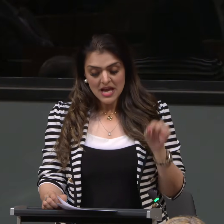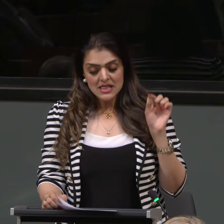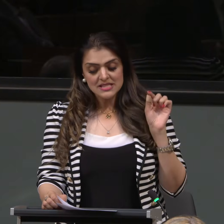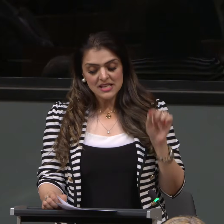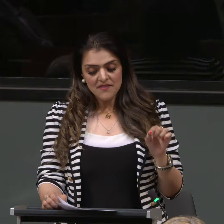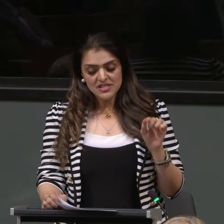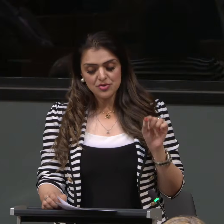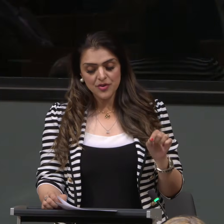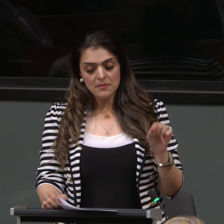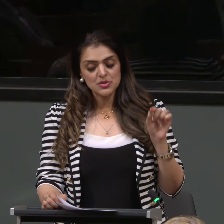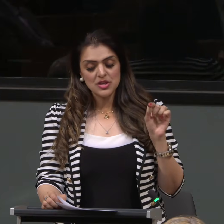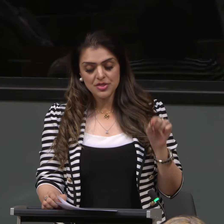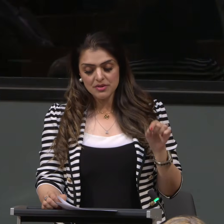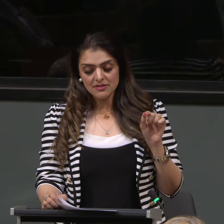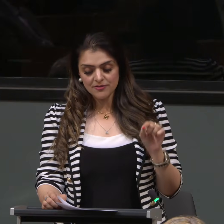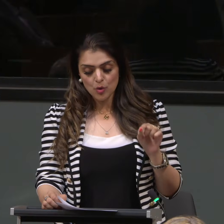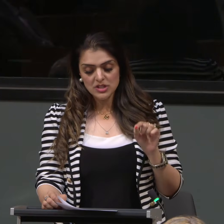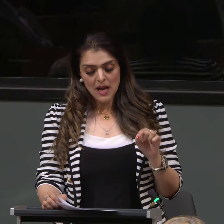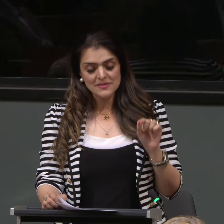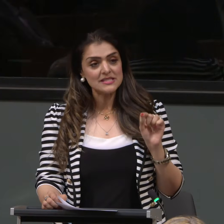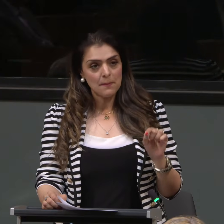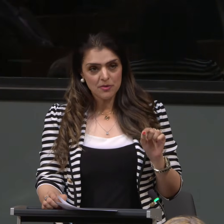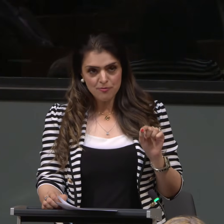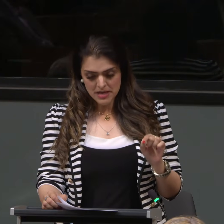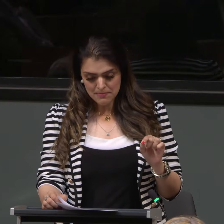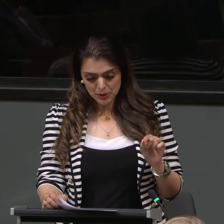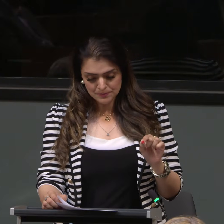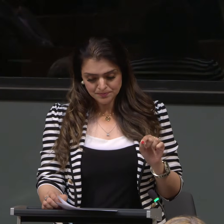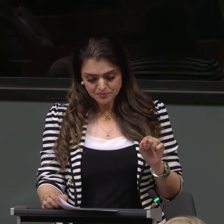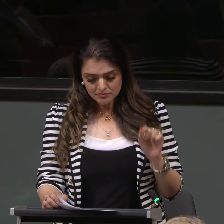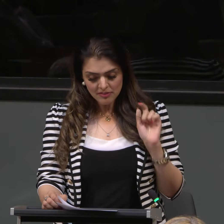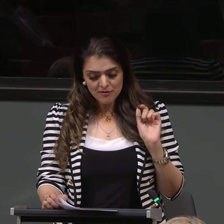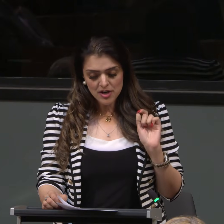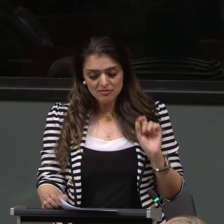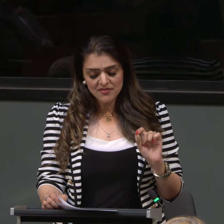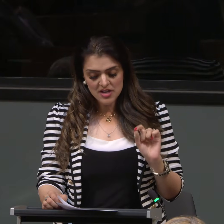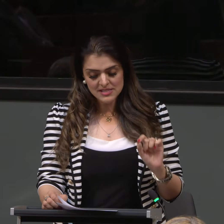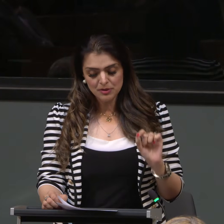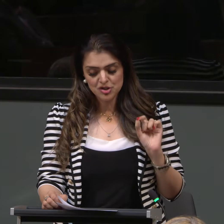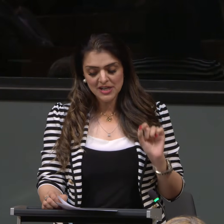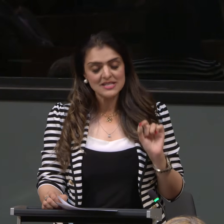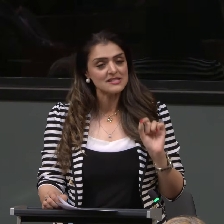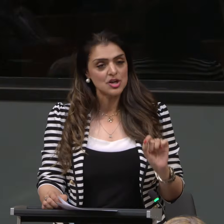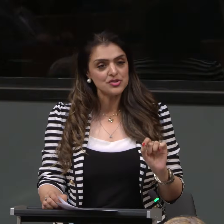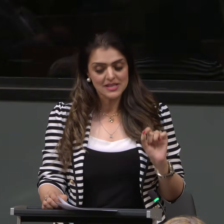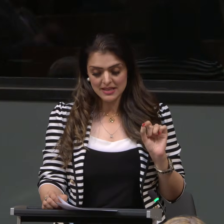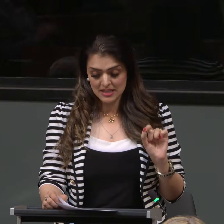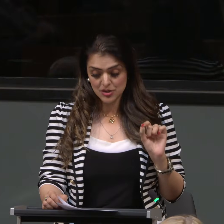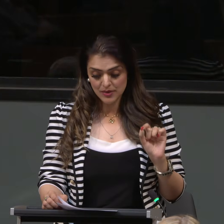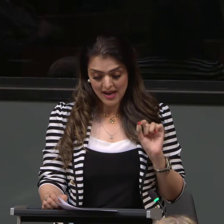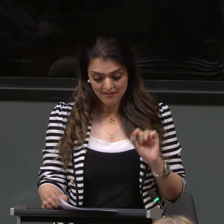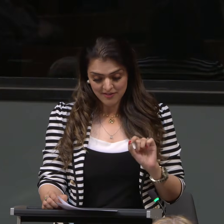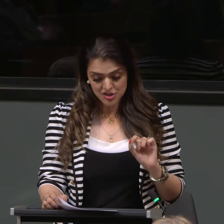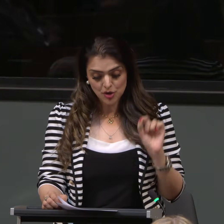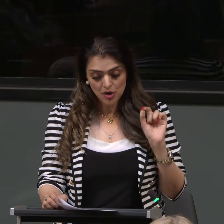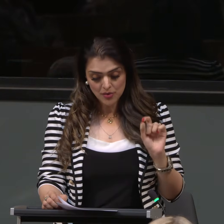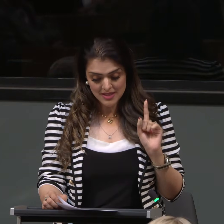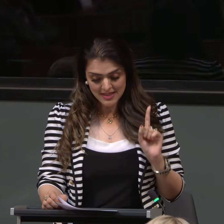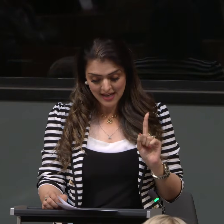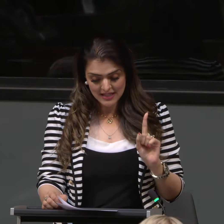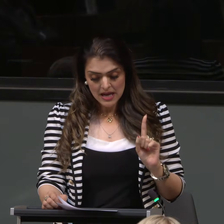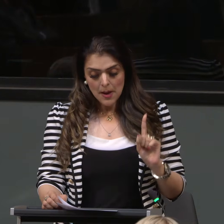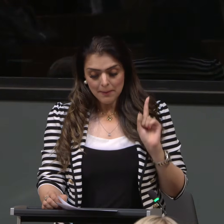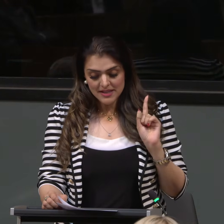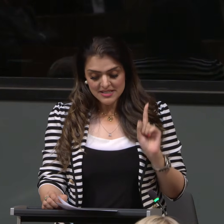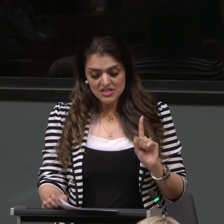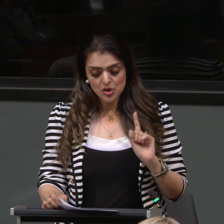afternoon. The service is referring between 3 and 4 times the number of people for irreversible gender surgeries in the UK average. Not only